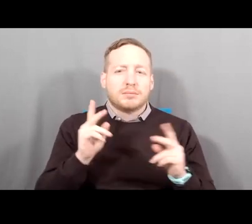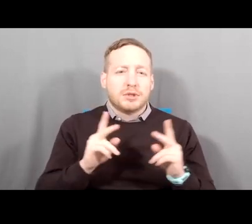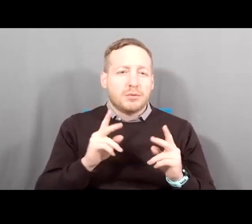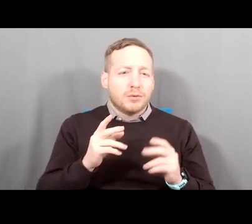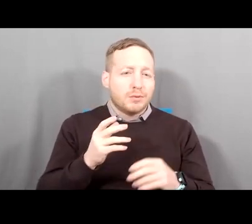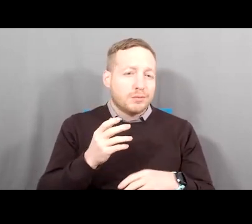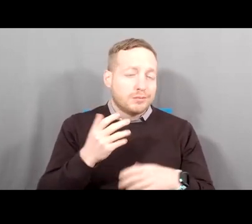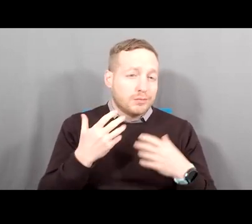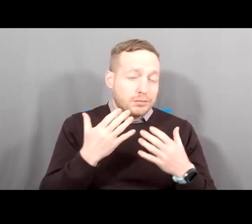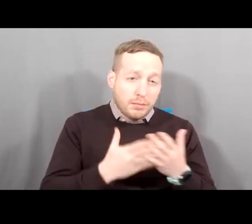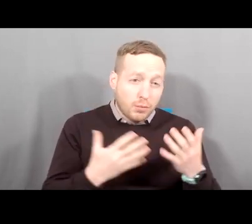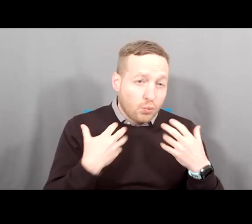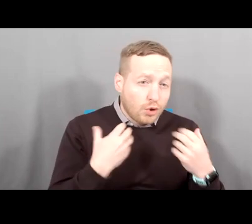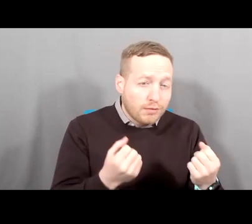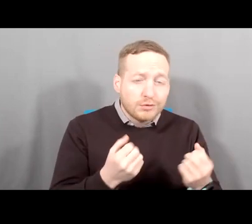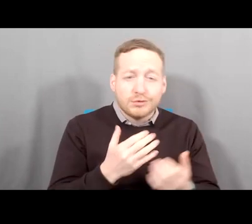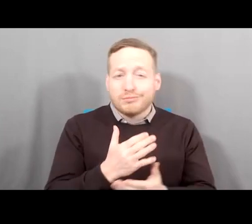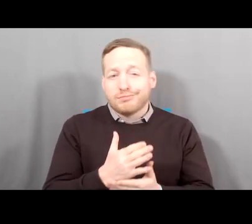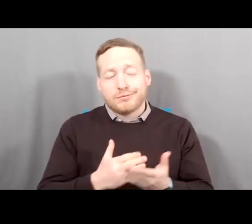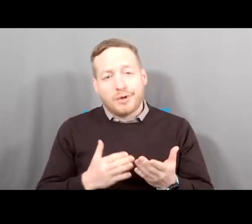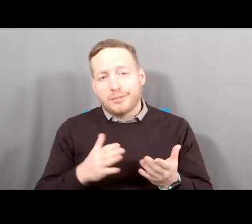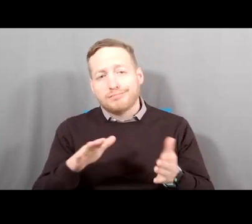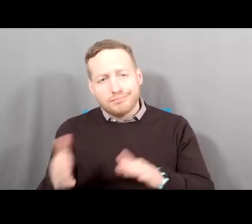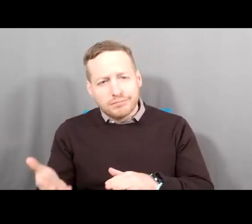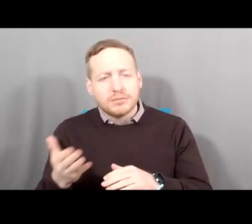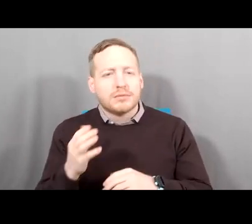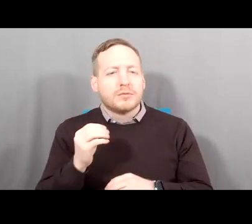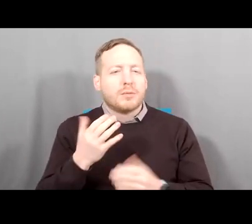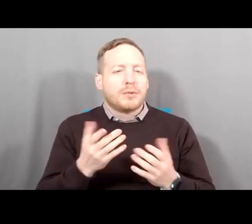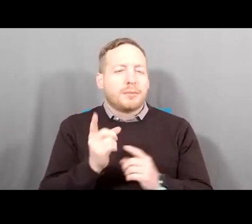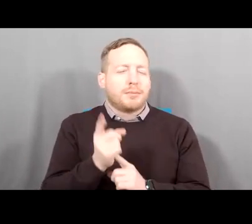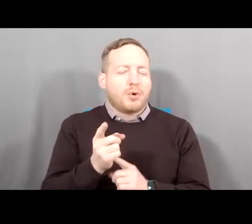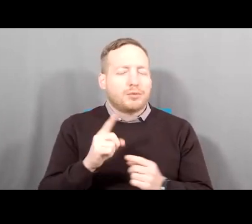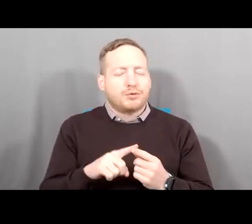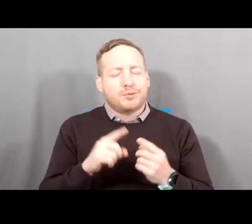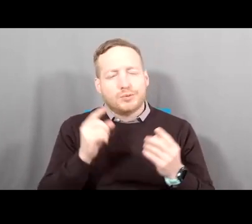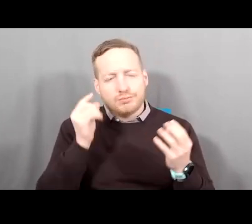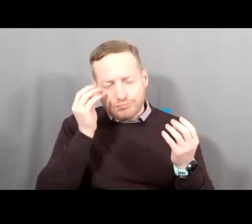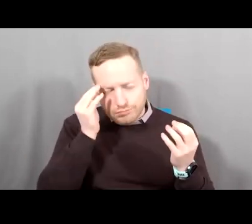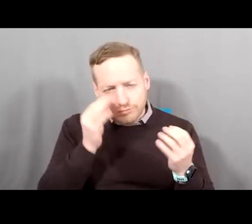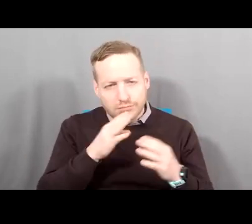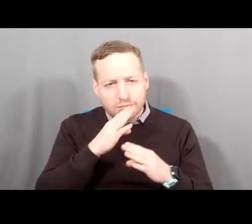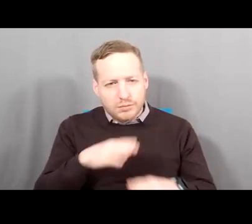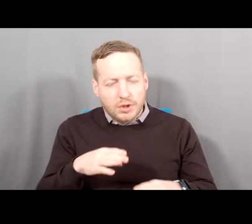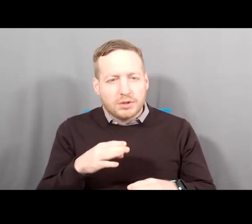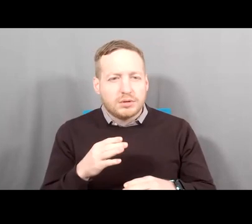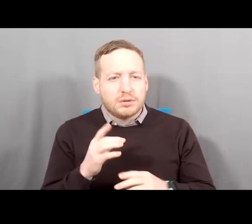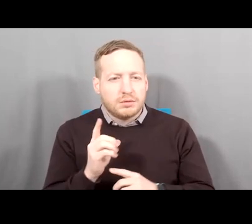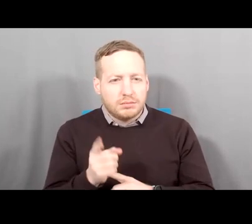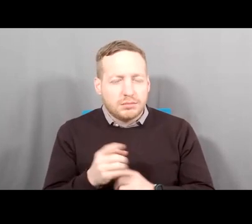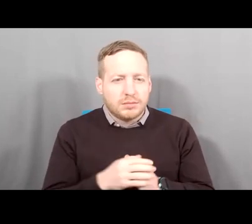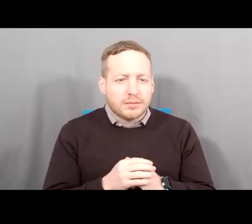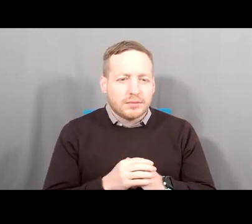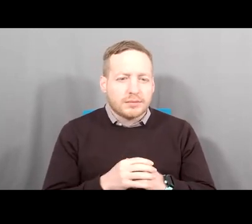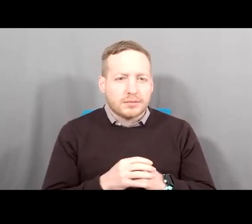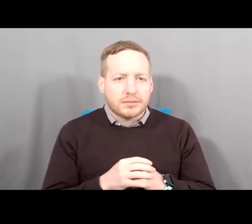that COVID has impacted people. Some of them have recovered, some of them have unfortunately passed away. And let's just take that